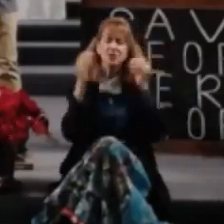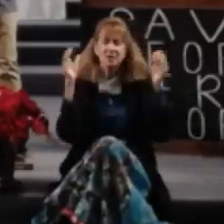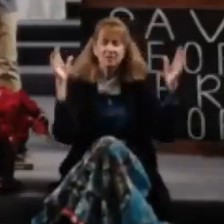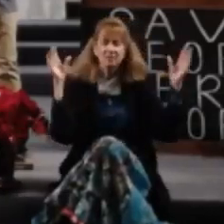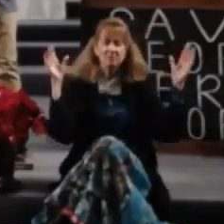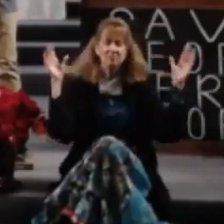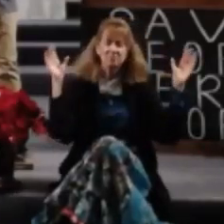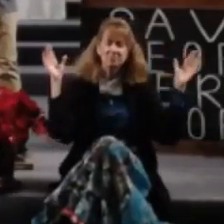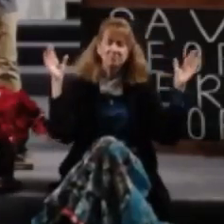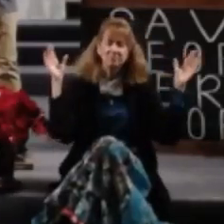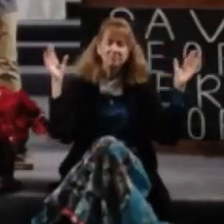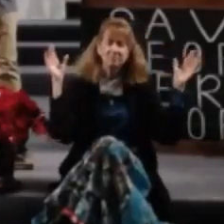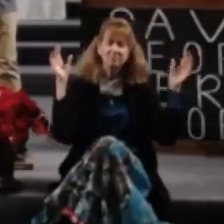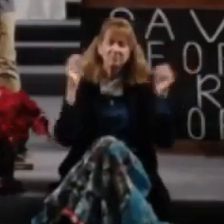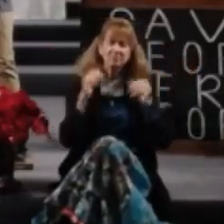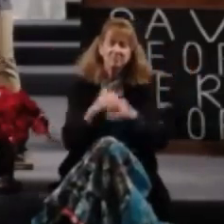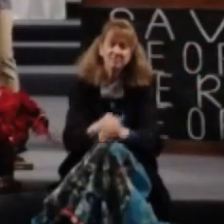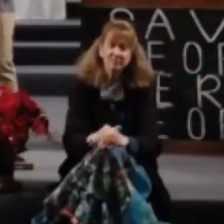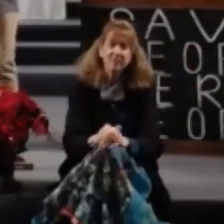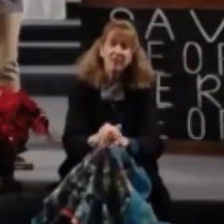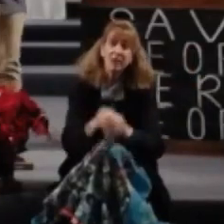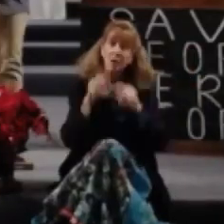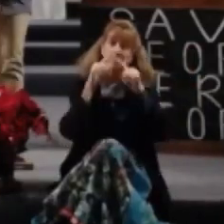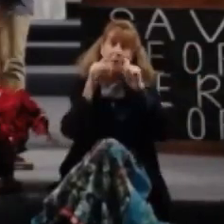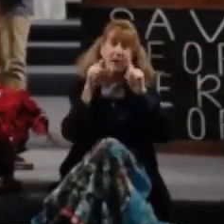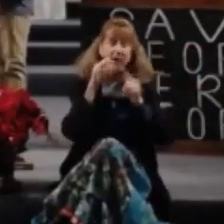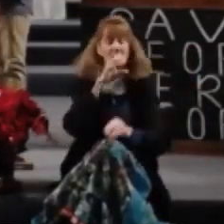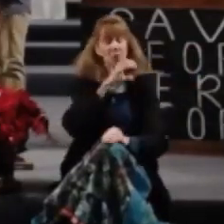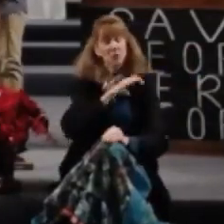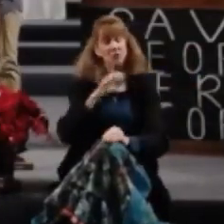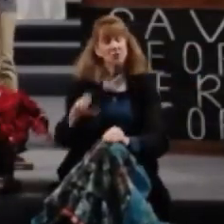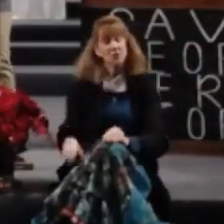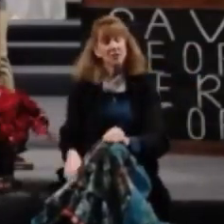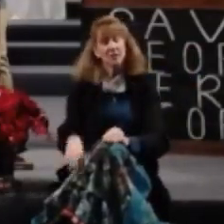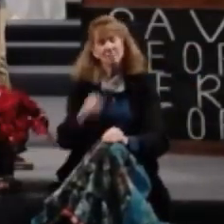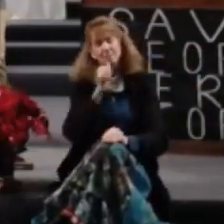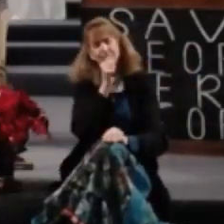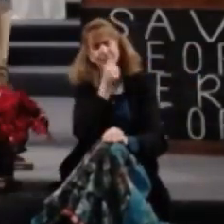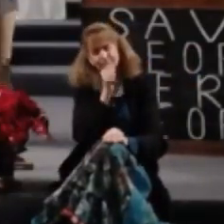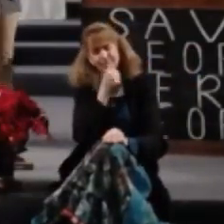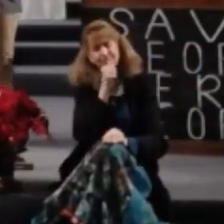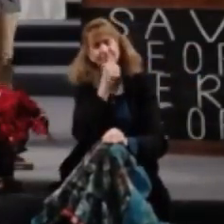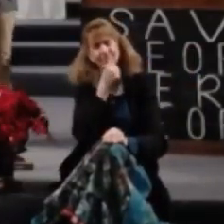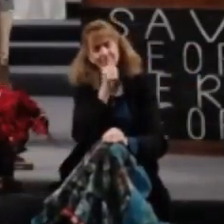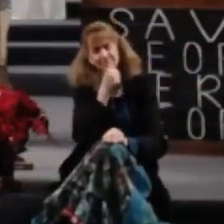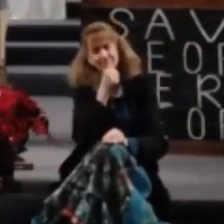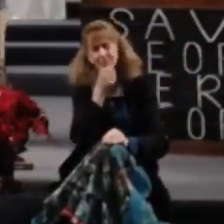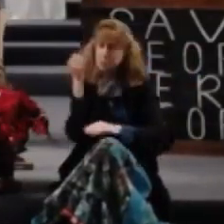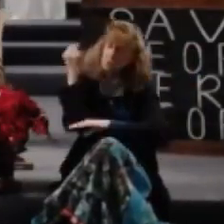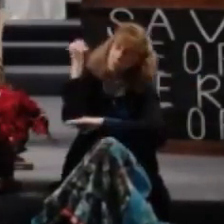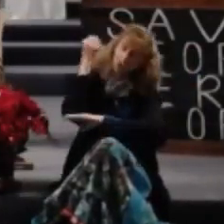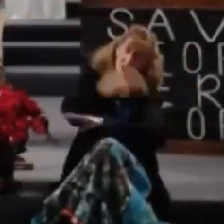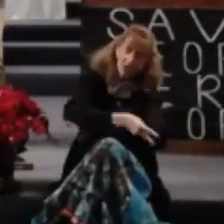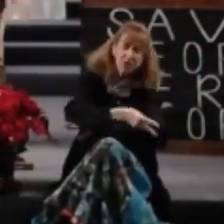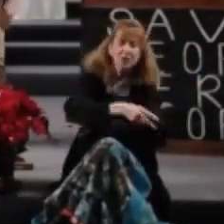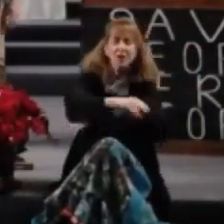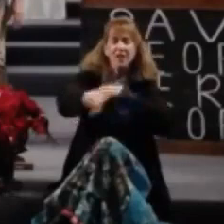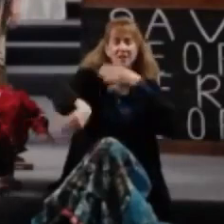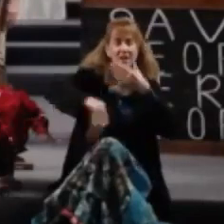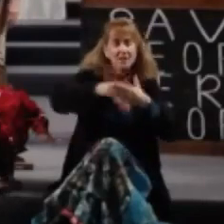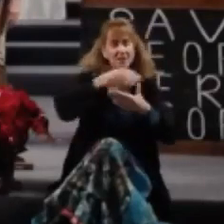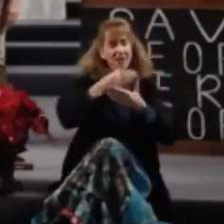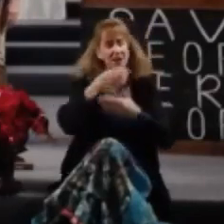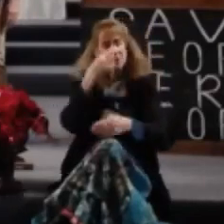of Rome. And yet, Christianity persevered to eventually conquer the entire Roman